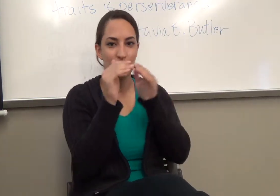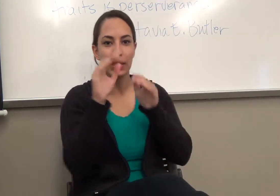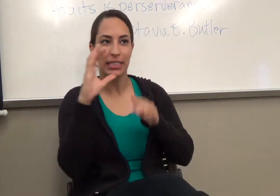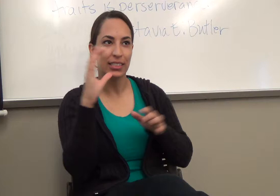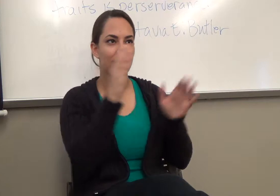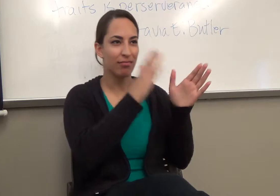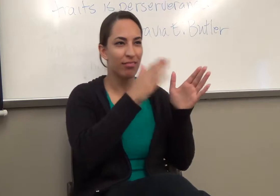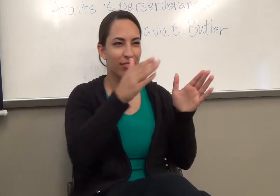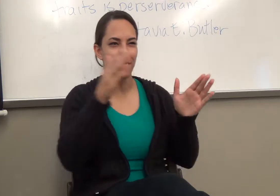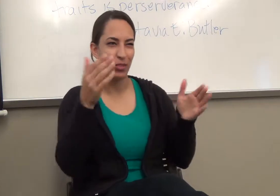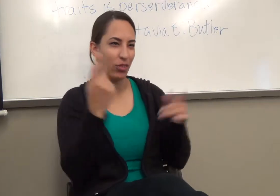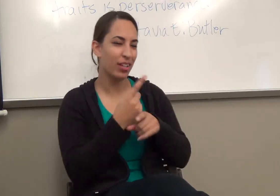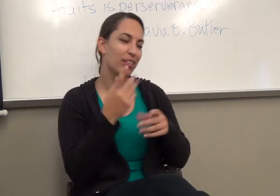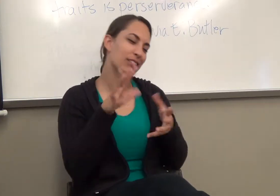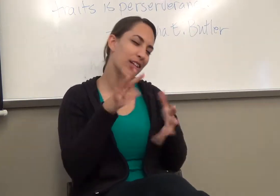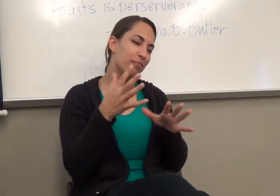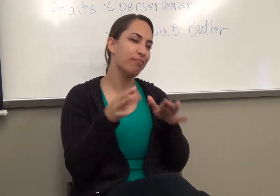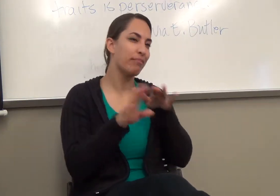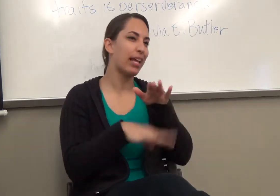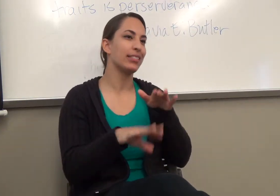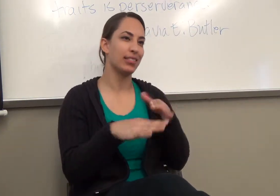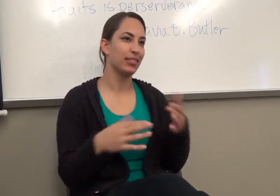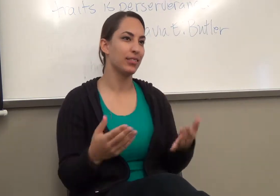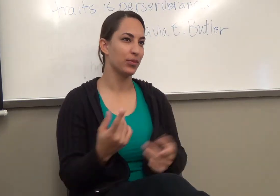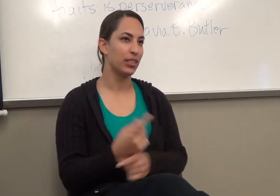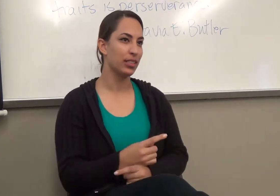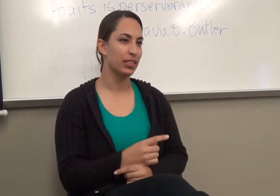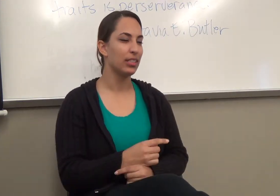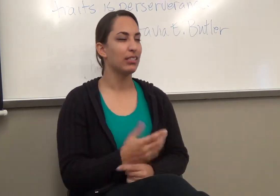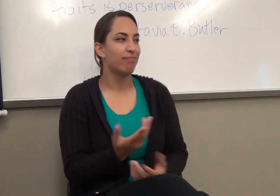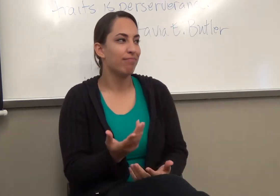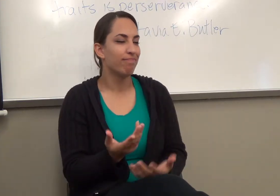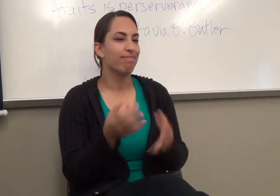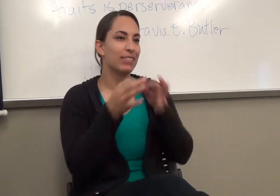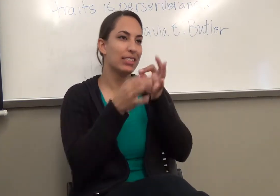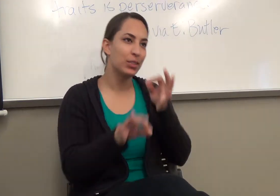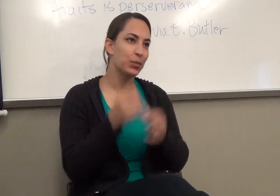basic. I mean, it's pretty simple to understand how that works.